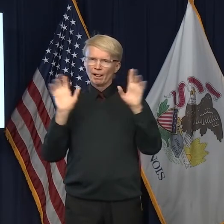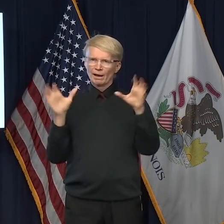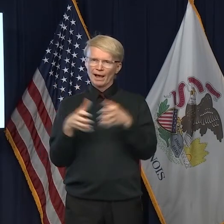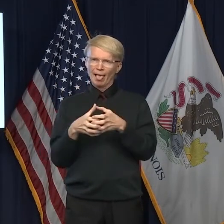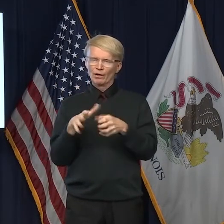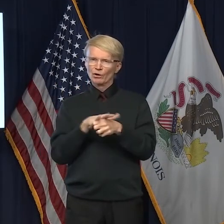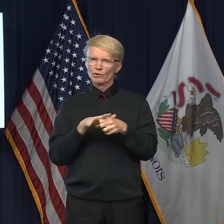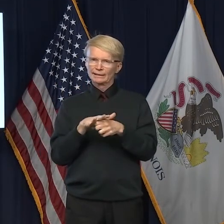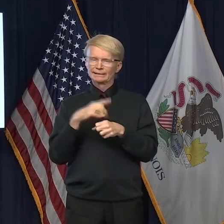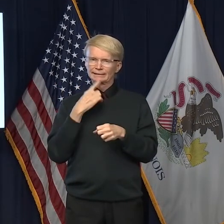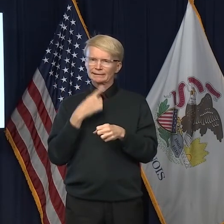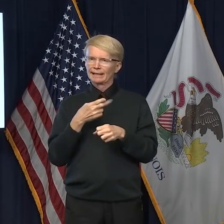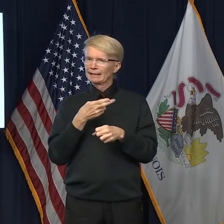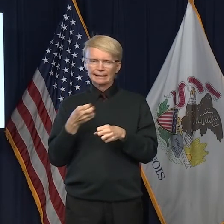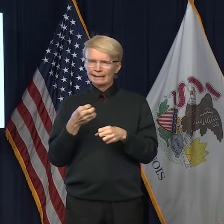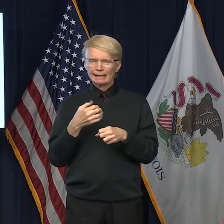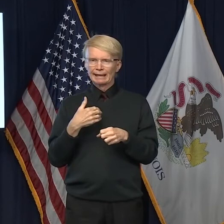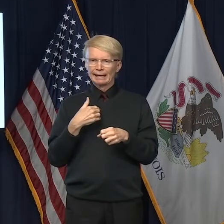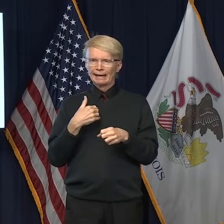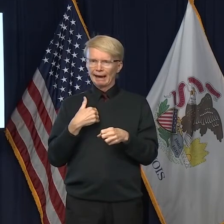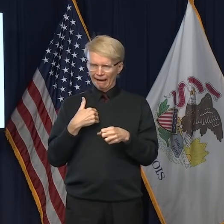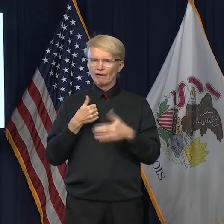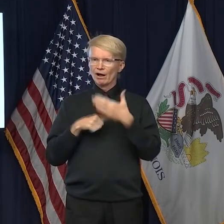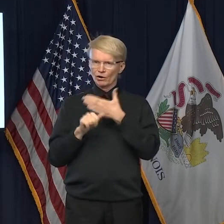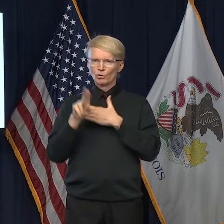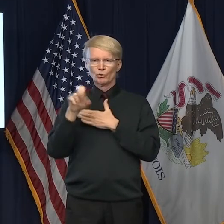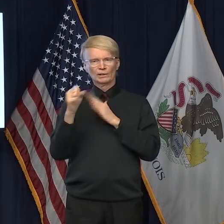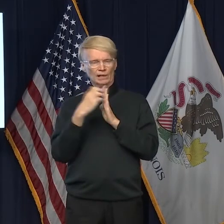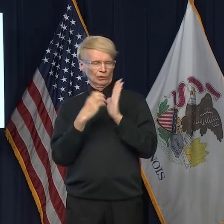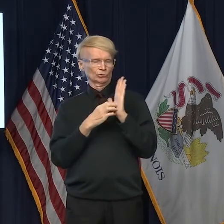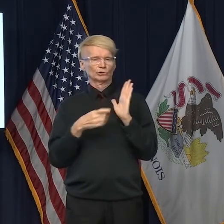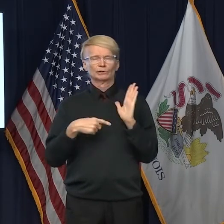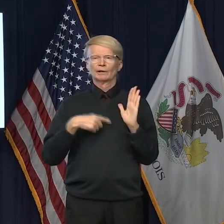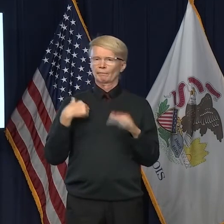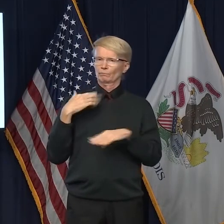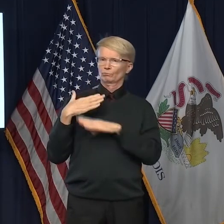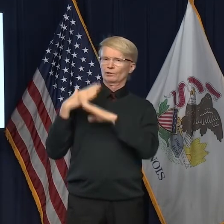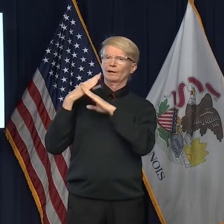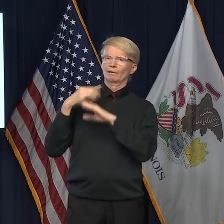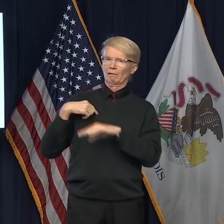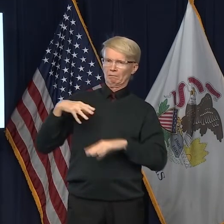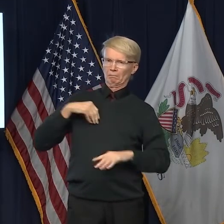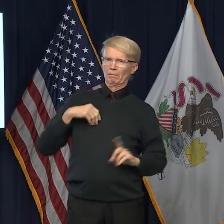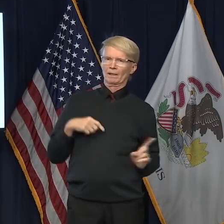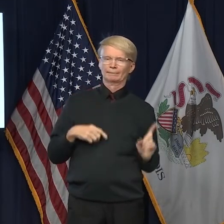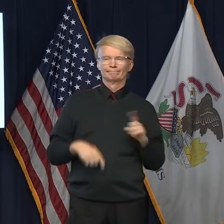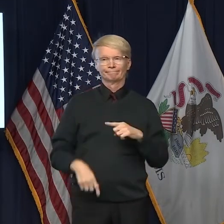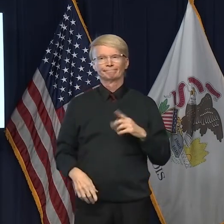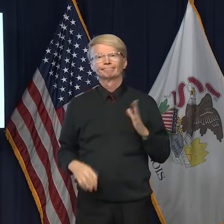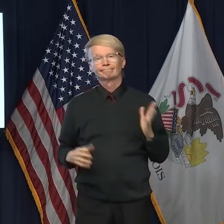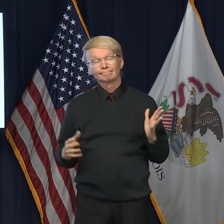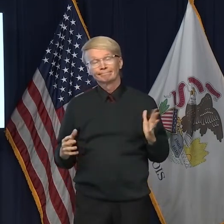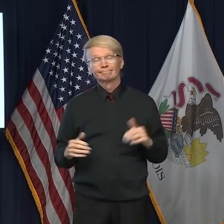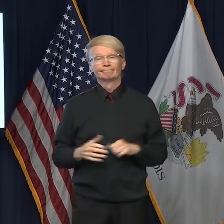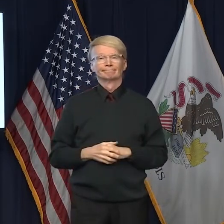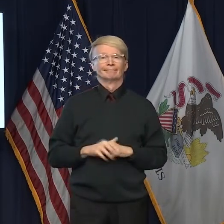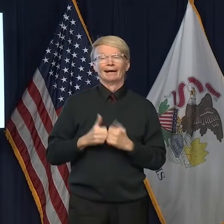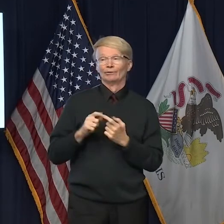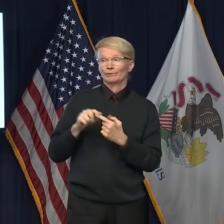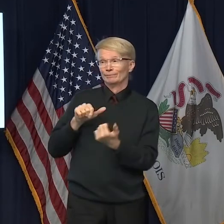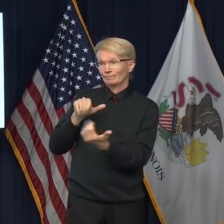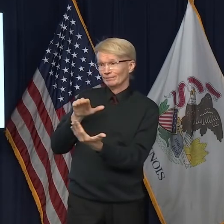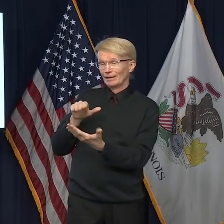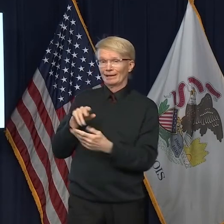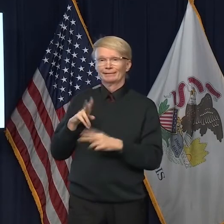which he says is protected under the U.S. Constitution? Well, I'm not sure how to address